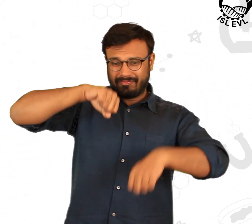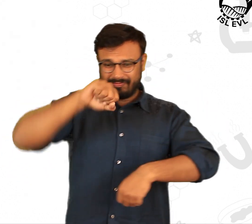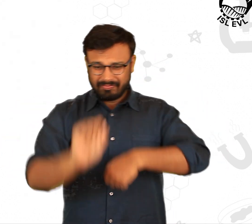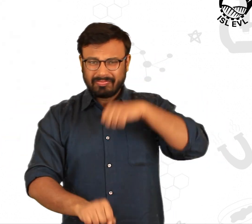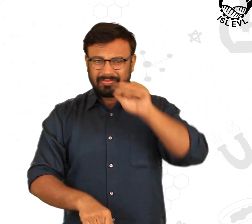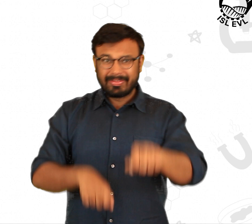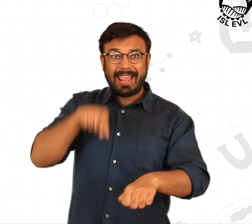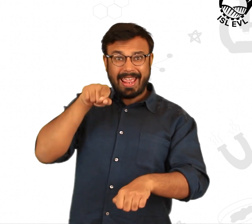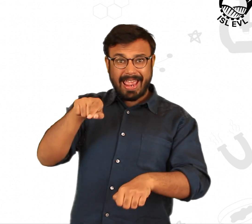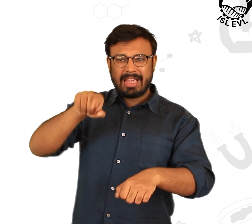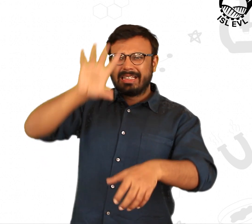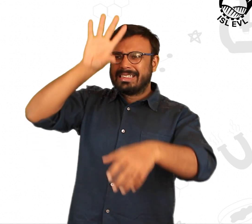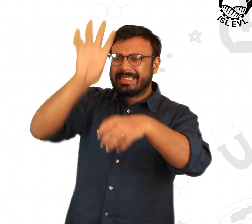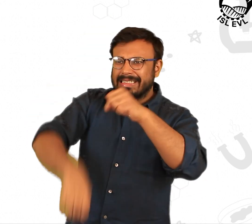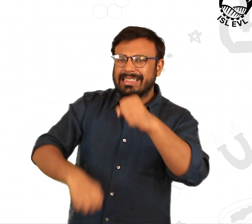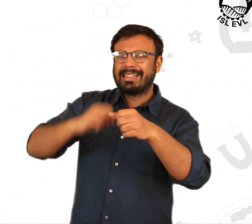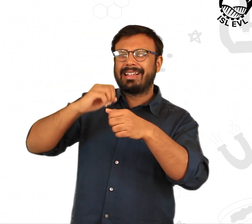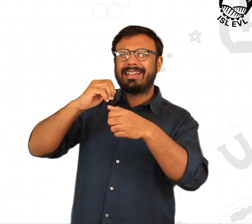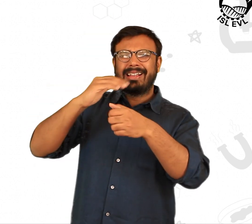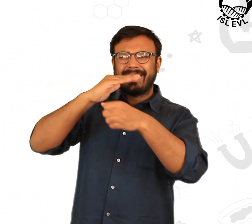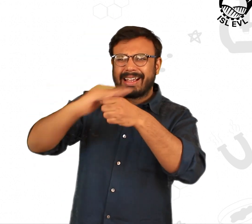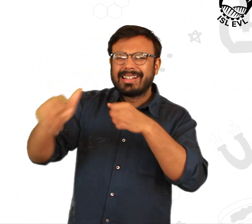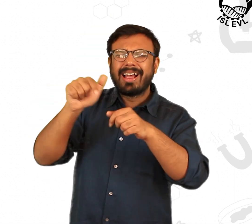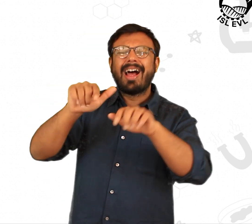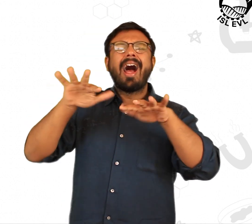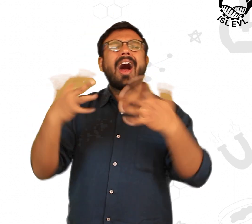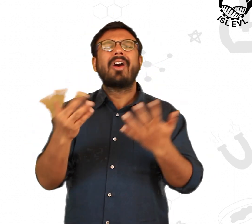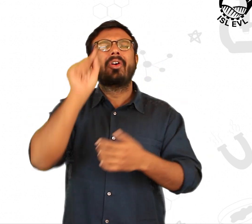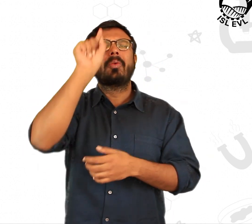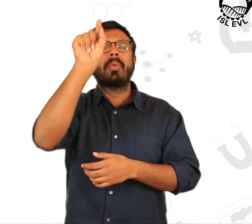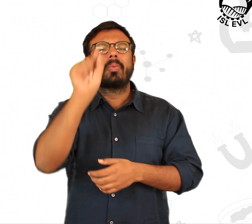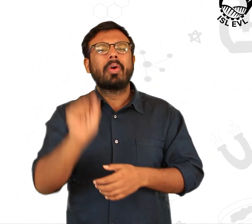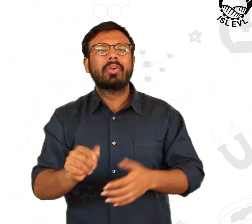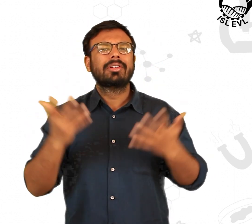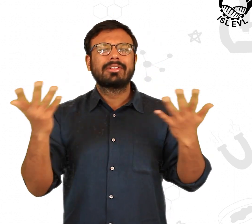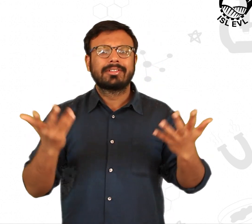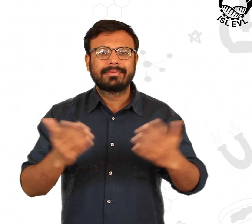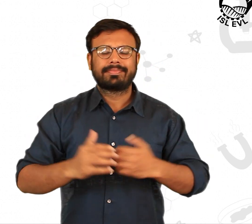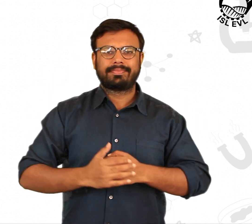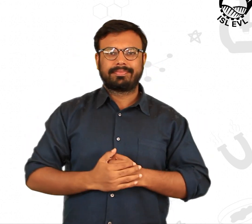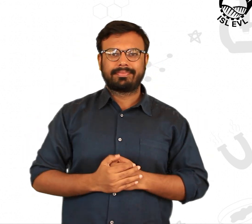What are the threats to the population of snow leopard?